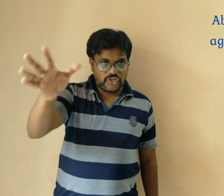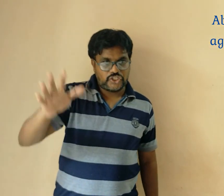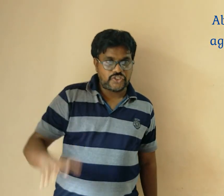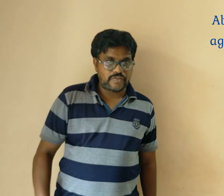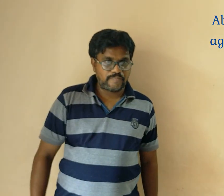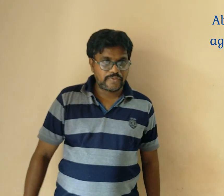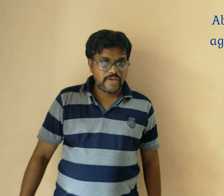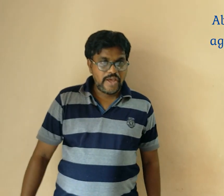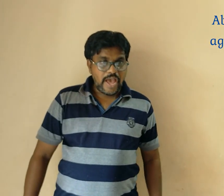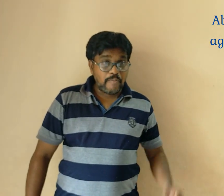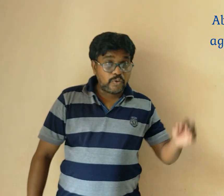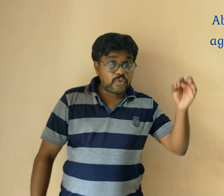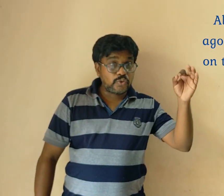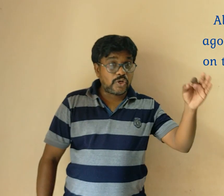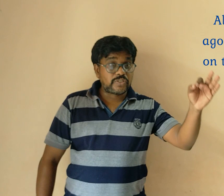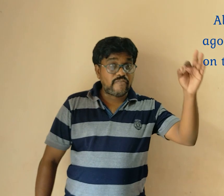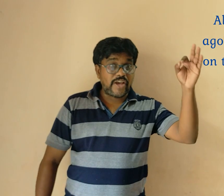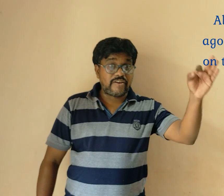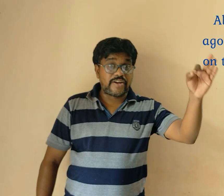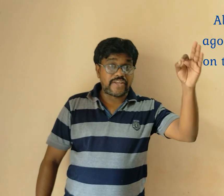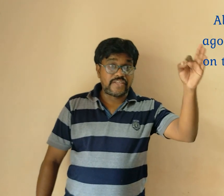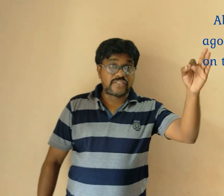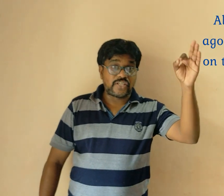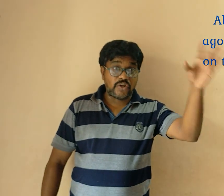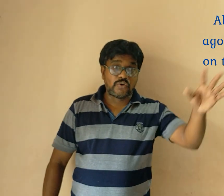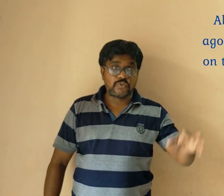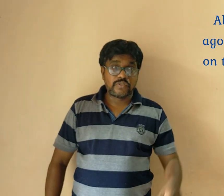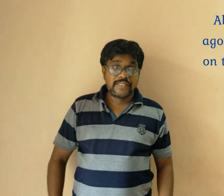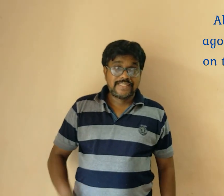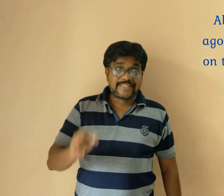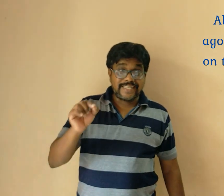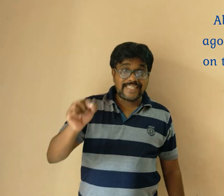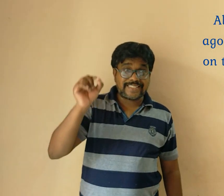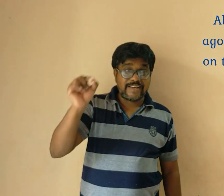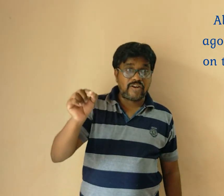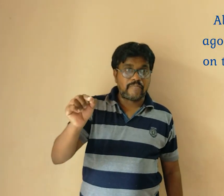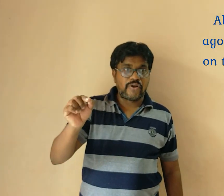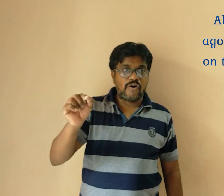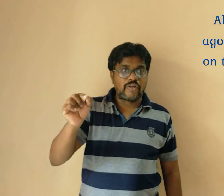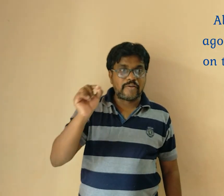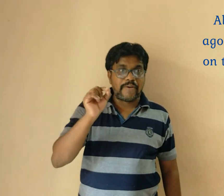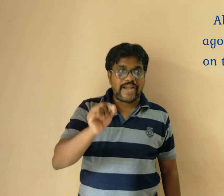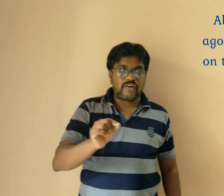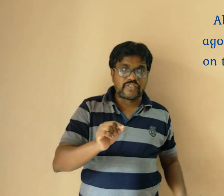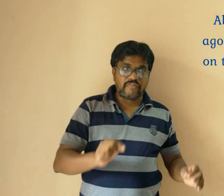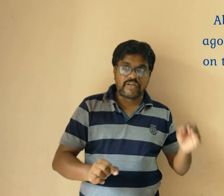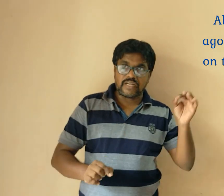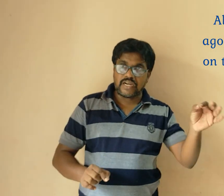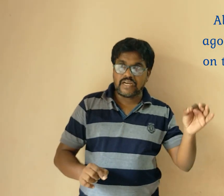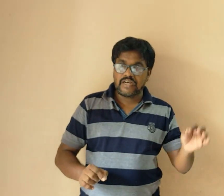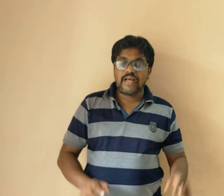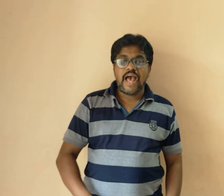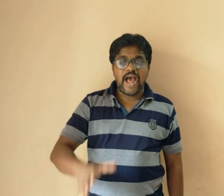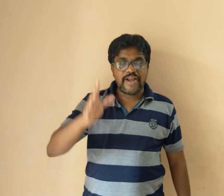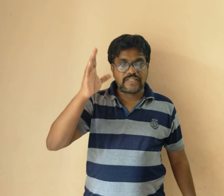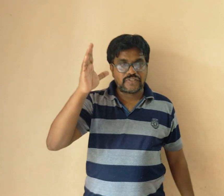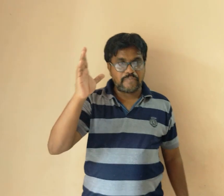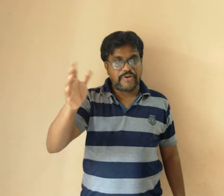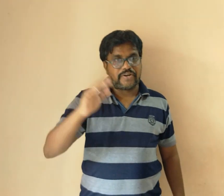flourished. About 2,500 years ago, cities developed on the bank of the river Ganga and its